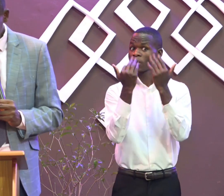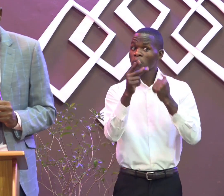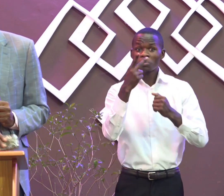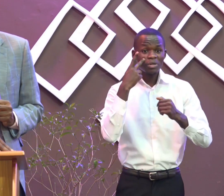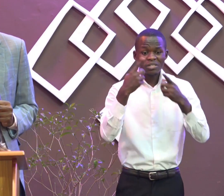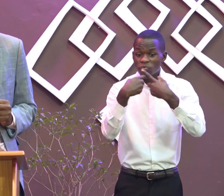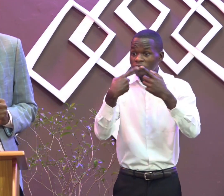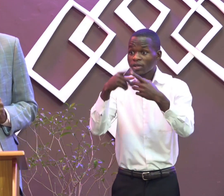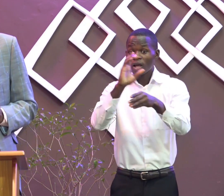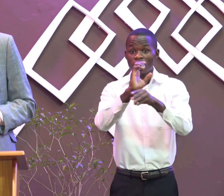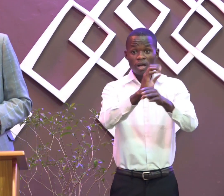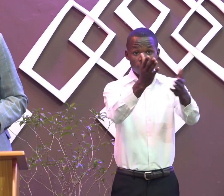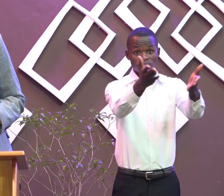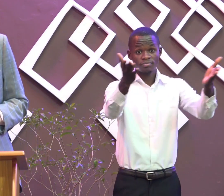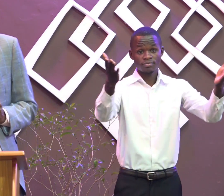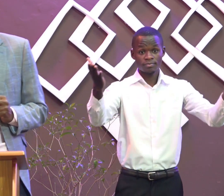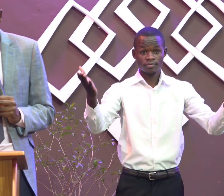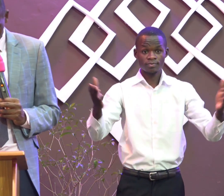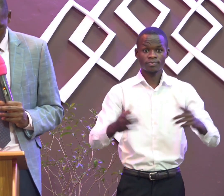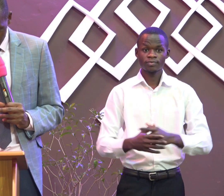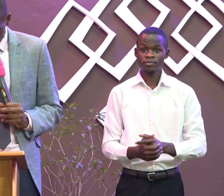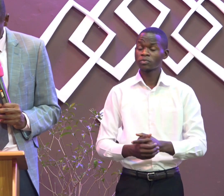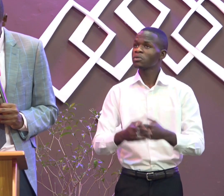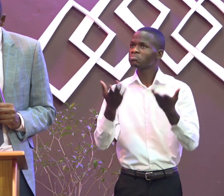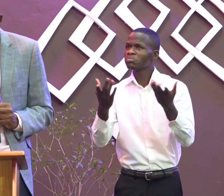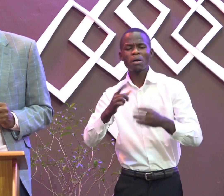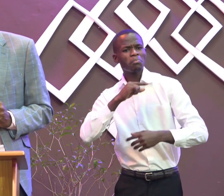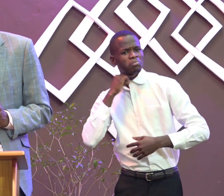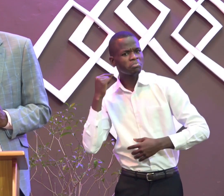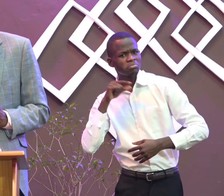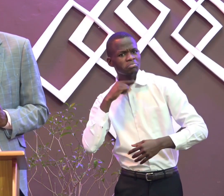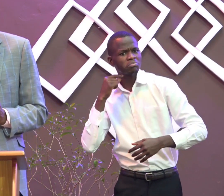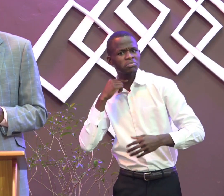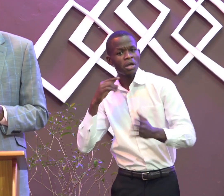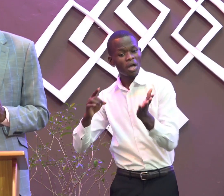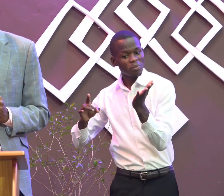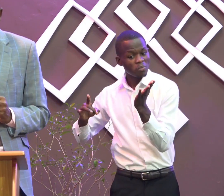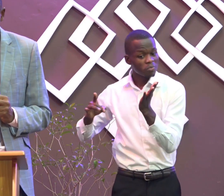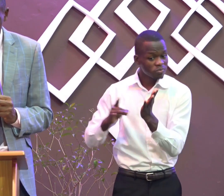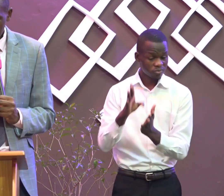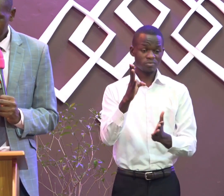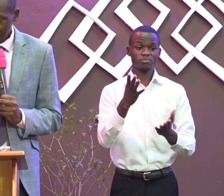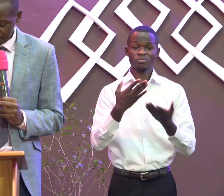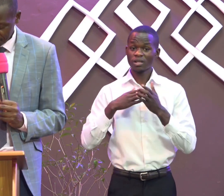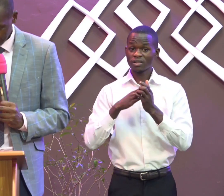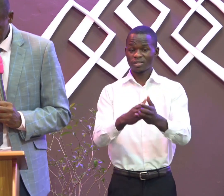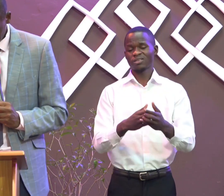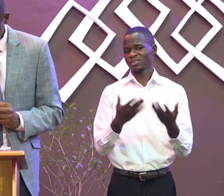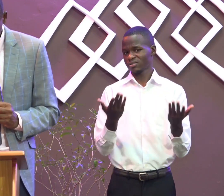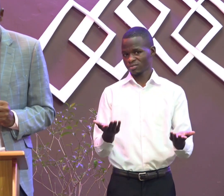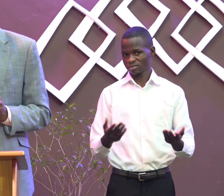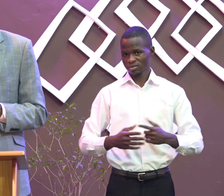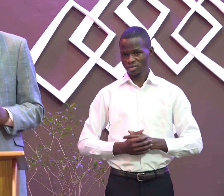makanisa mangi. You've seen many churches abasumba nga bafubutulwa omukulembeze misinde.